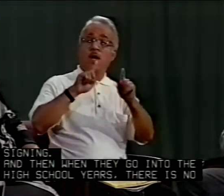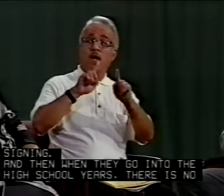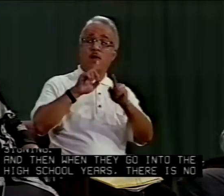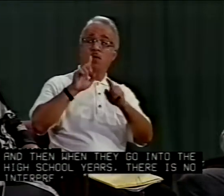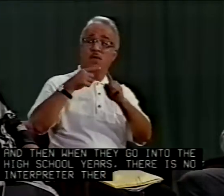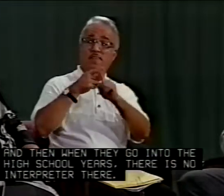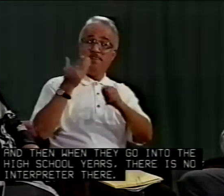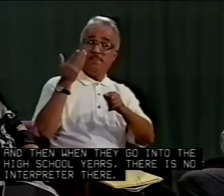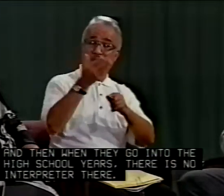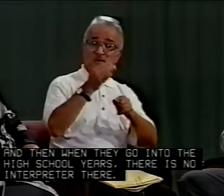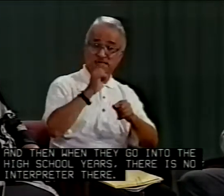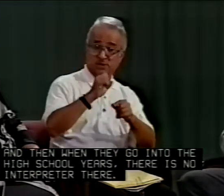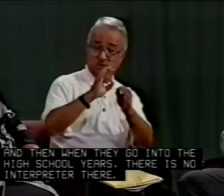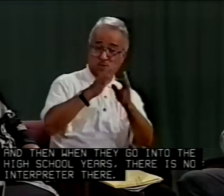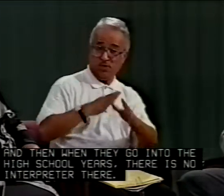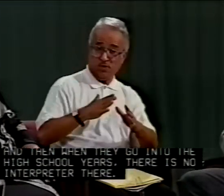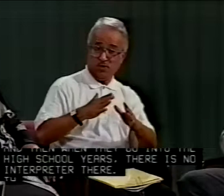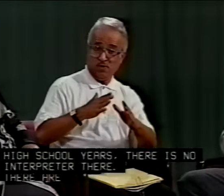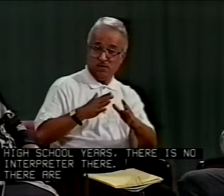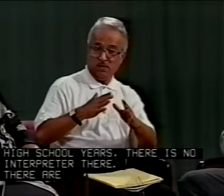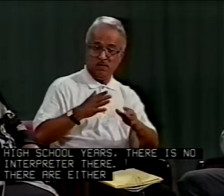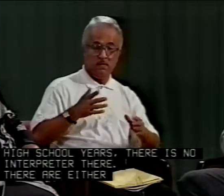or, but when there is an interpreter,